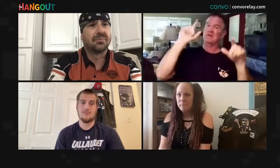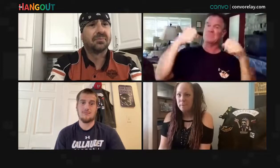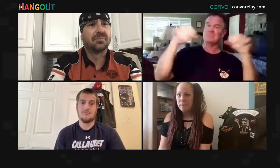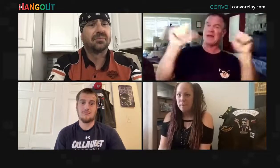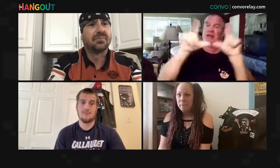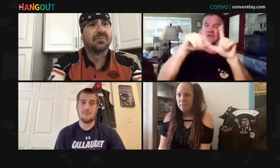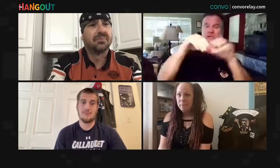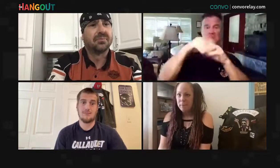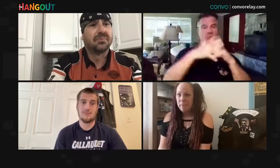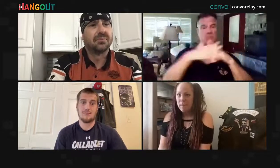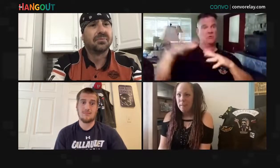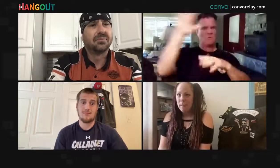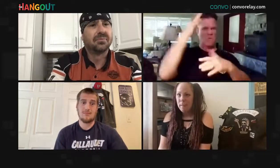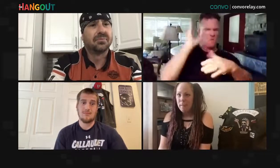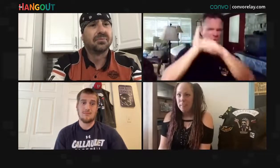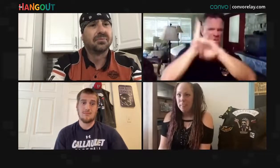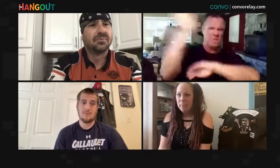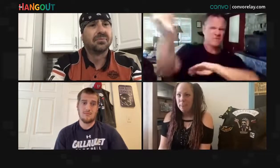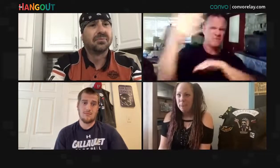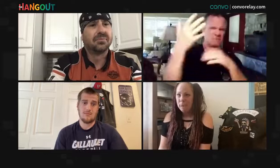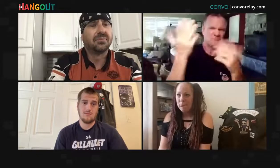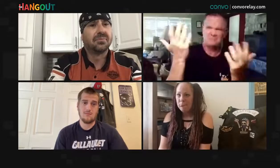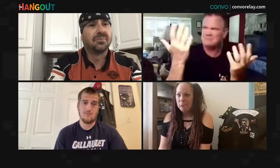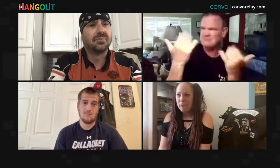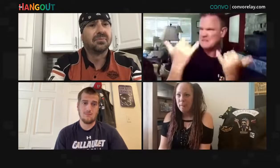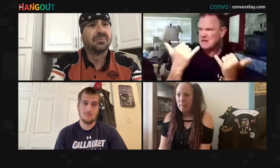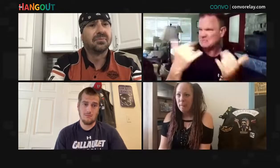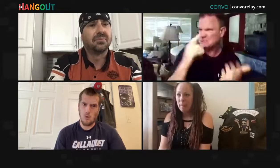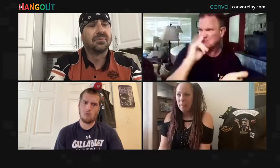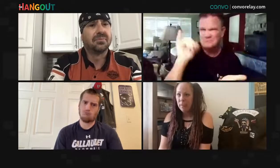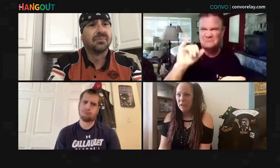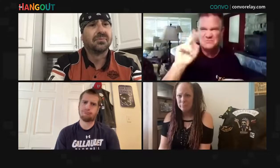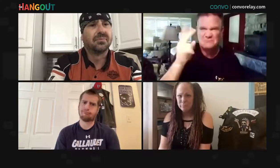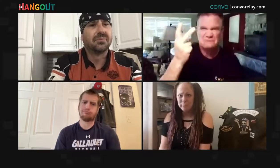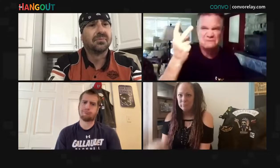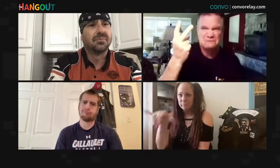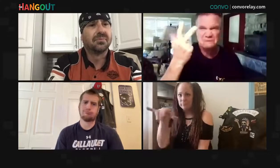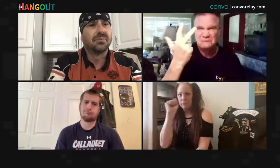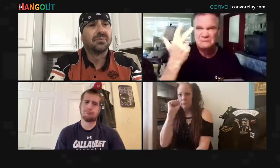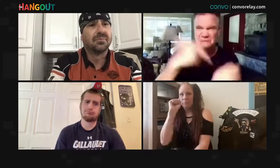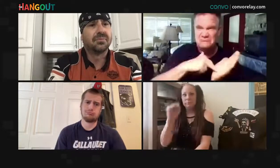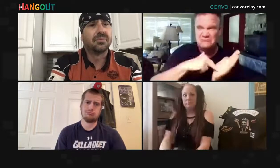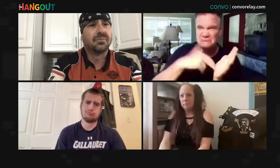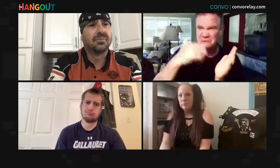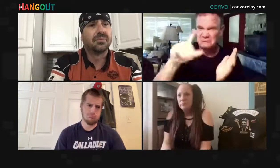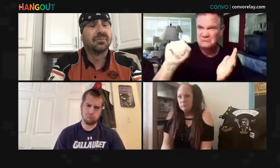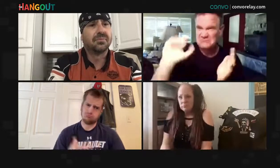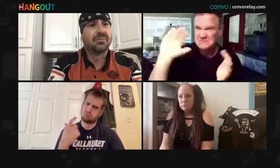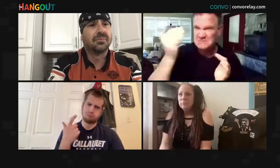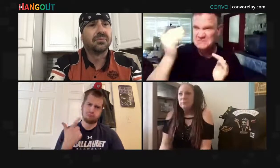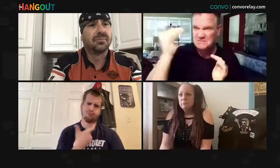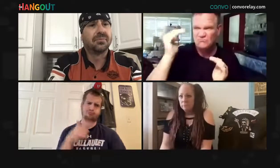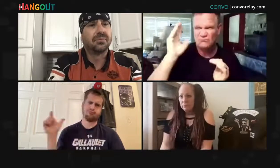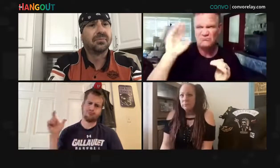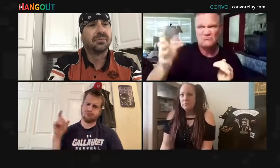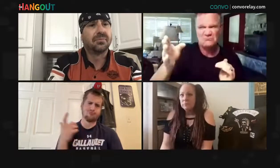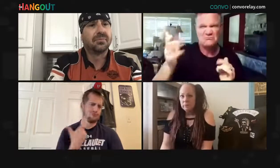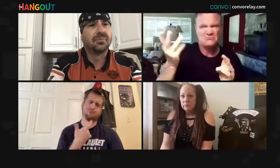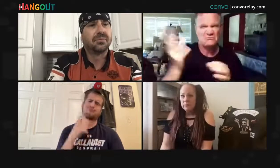believe that deaf bikers in America, I would say right now, we're probably over what, 2 to 3,000 strong, you